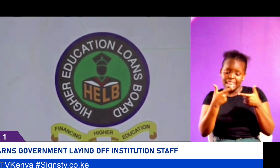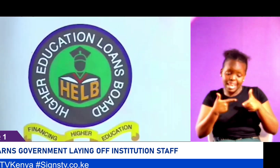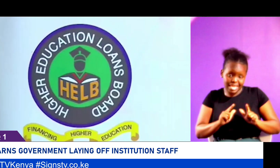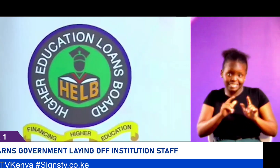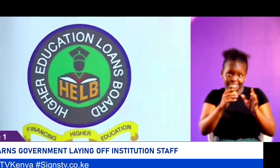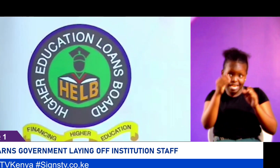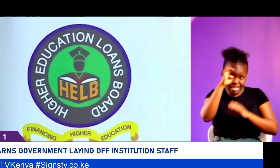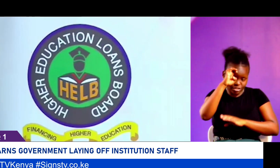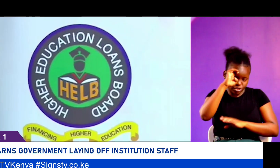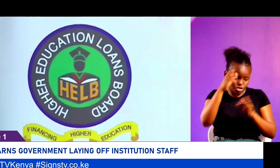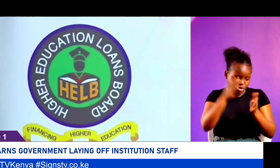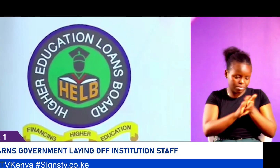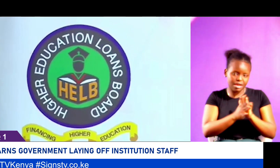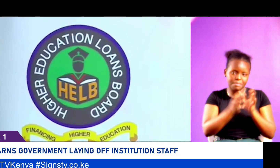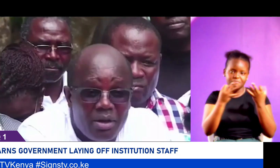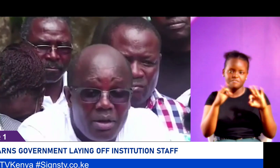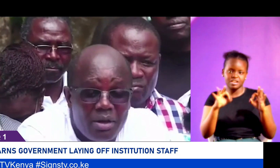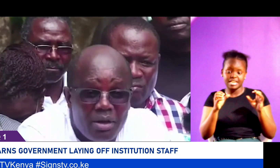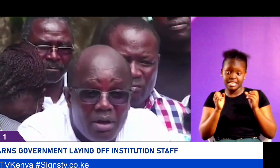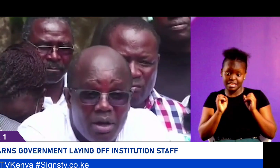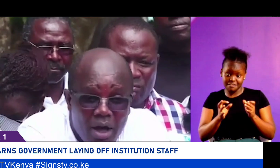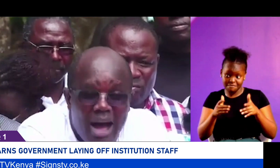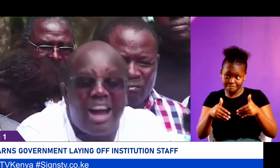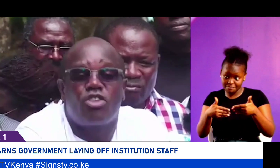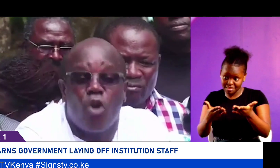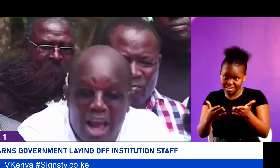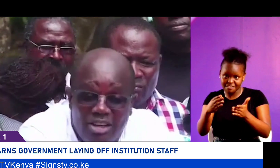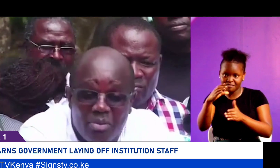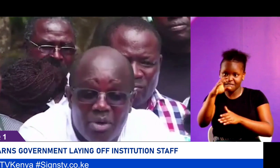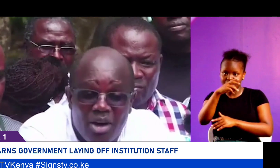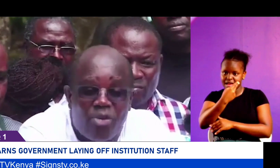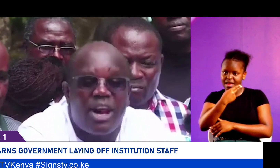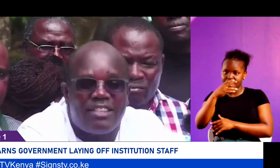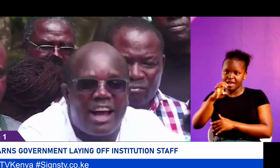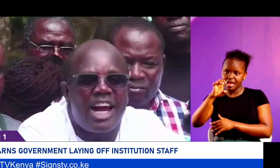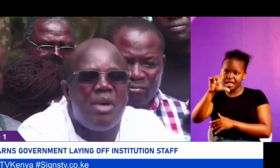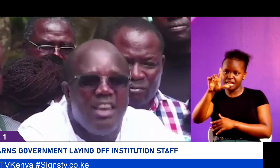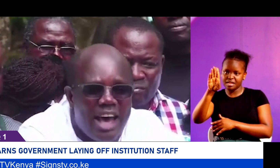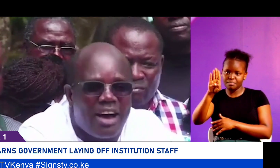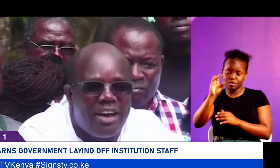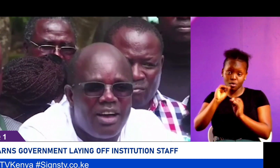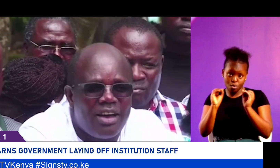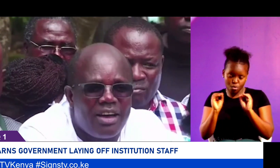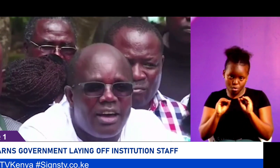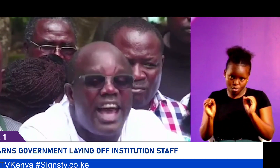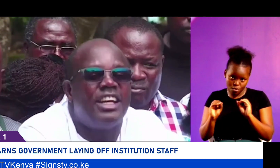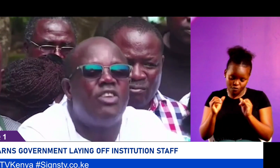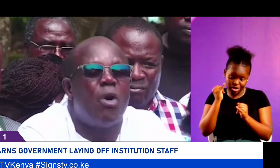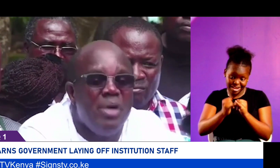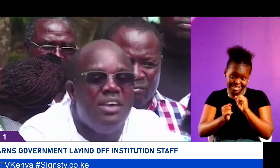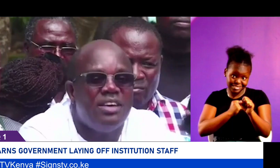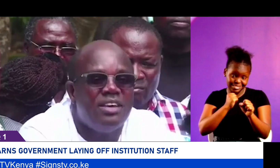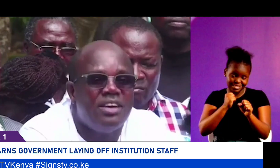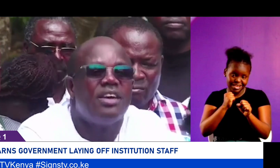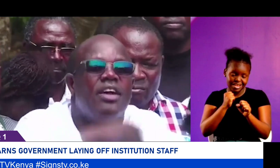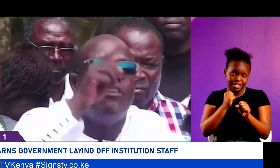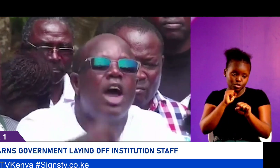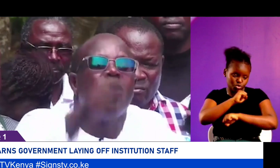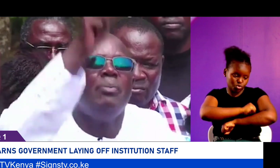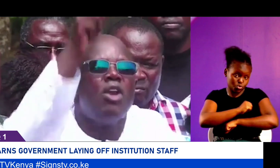release the help and scholarship for last academic year, get it from me, there will be